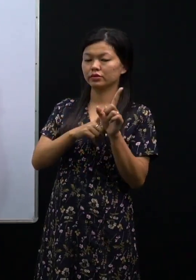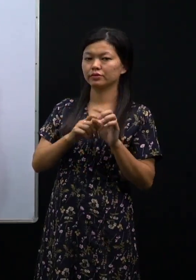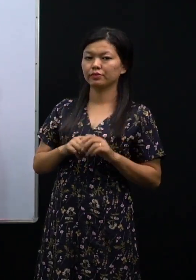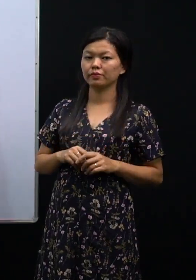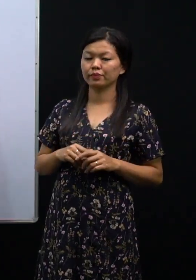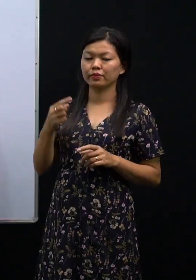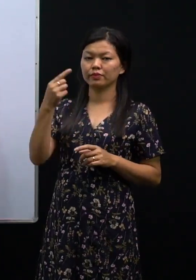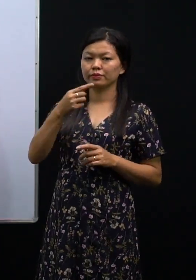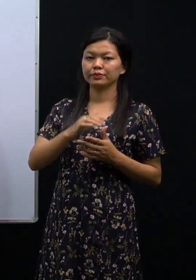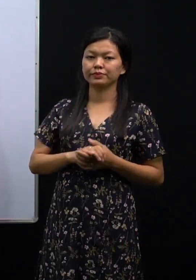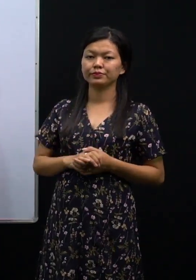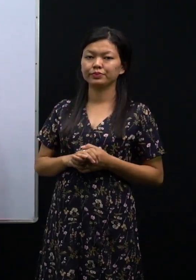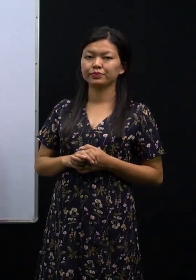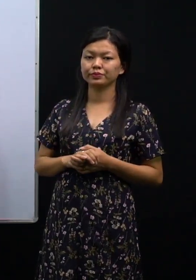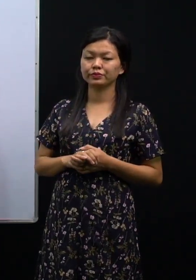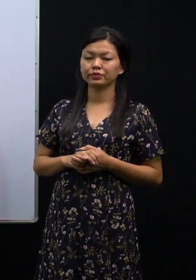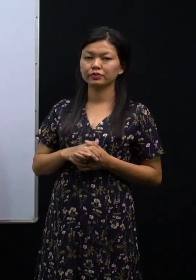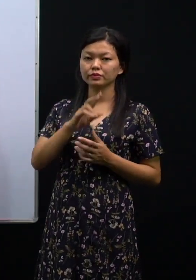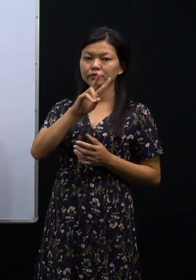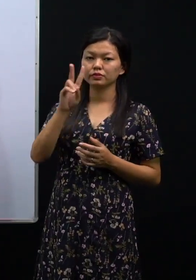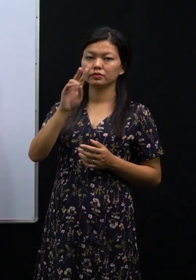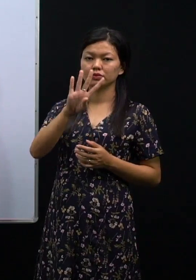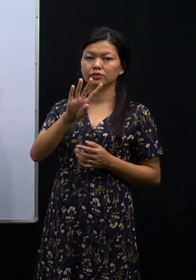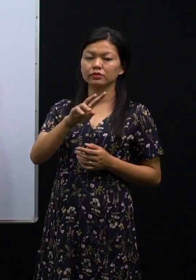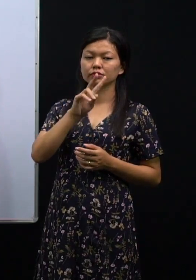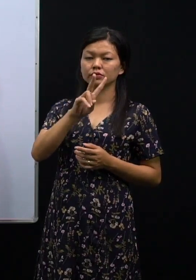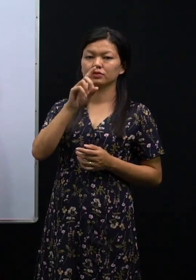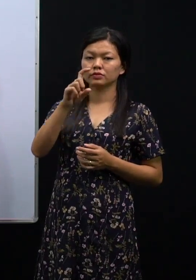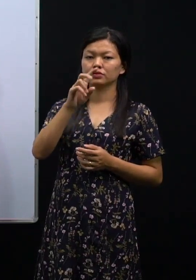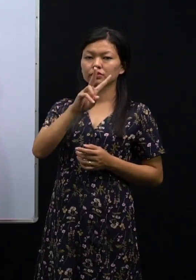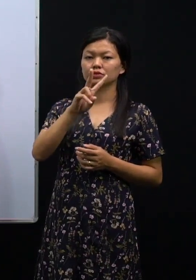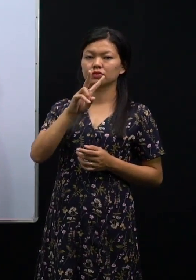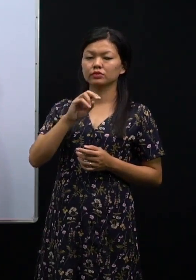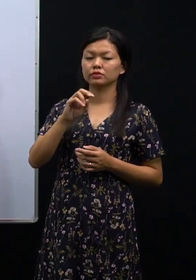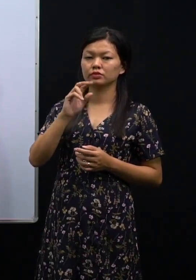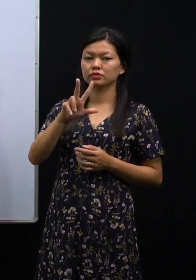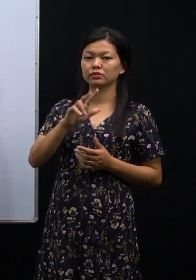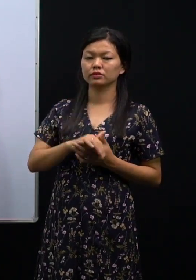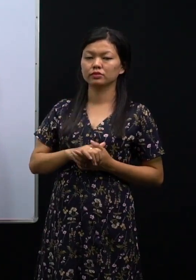Then minus 2 2s are 4, 4 7s are how much?